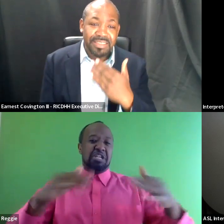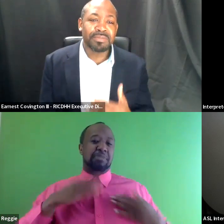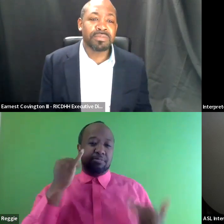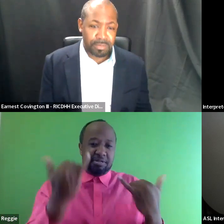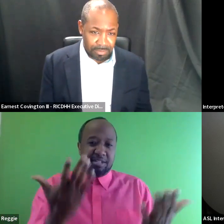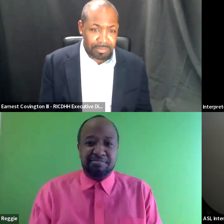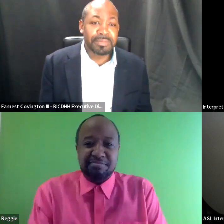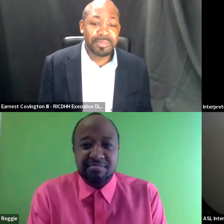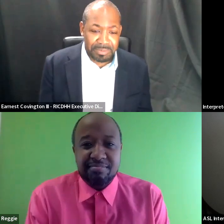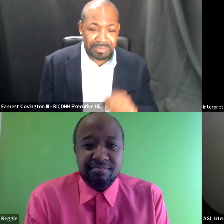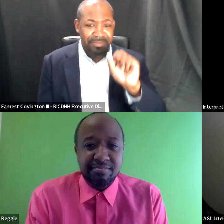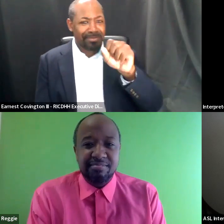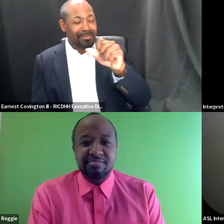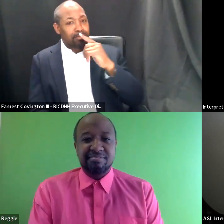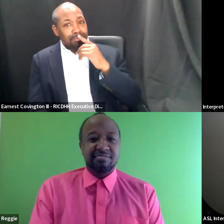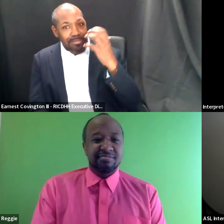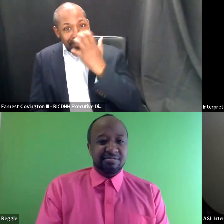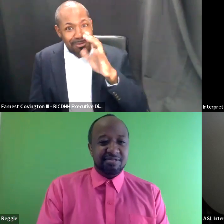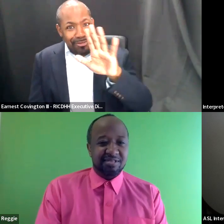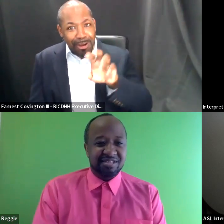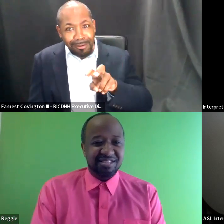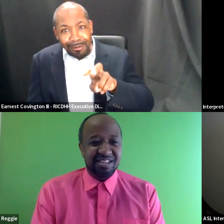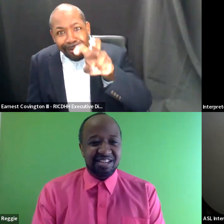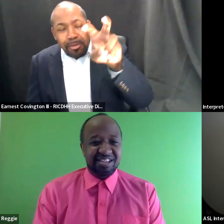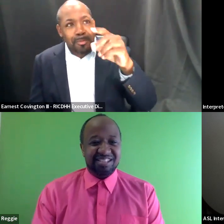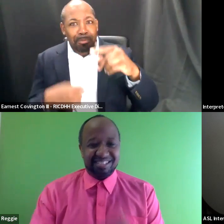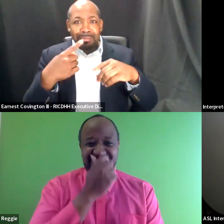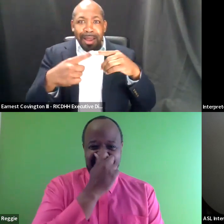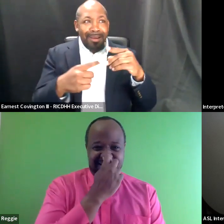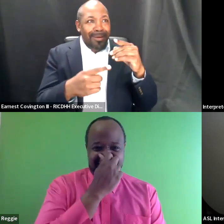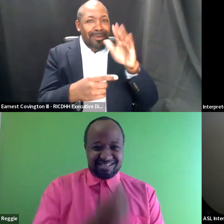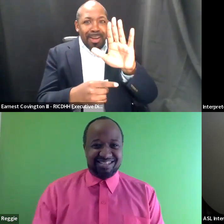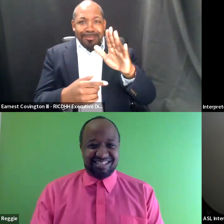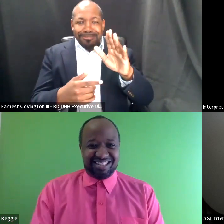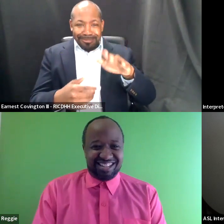devoted to that and all it's offering me and all that it means.